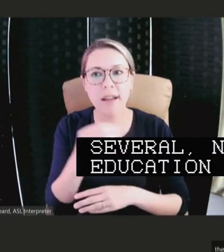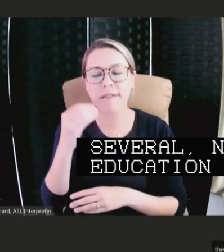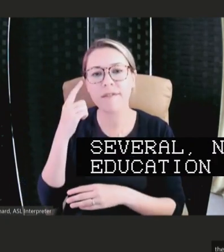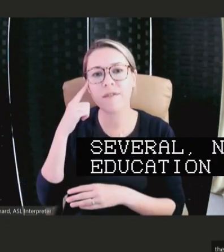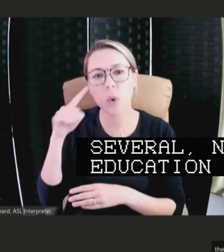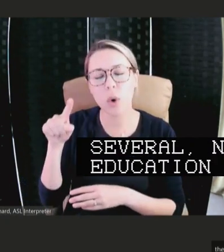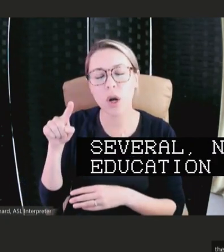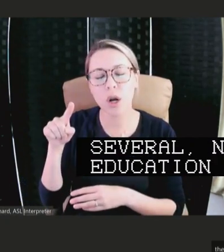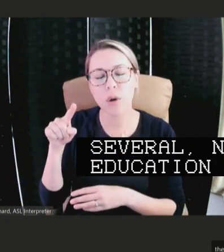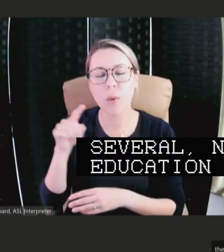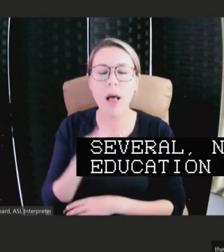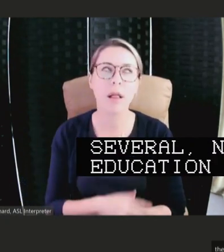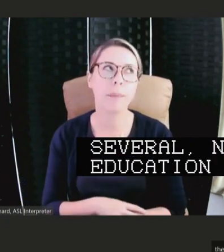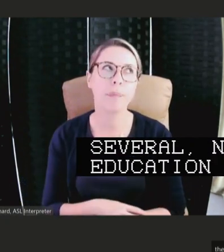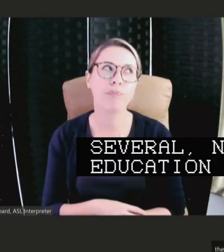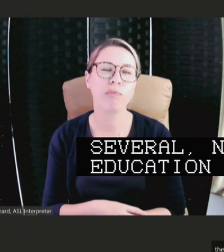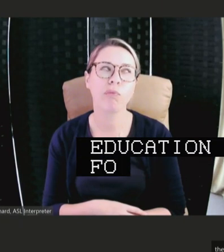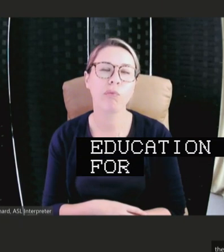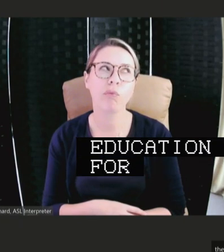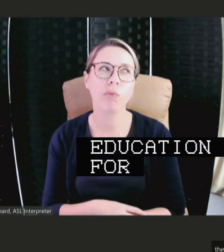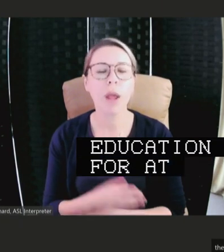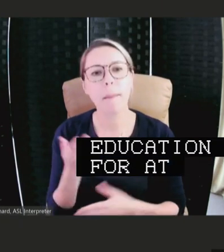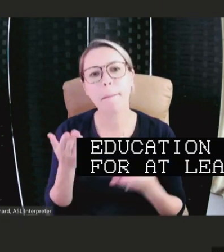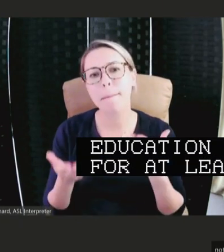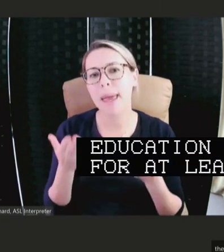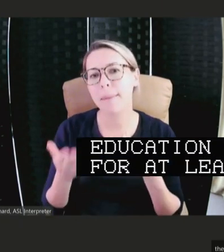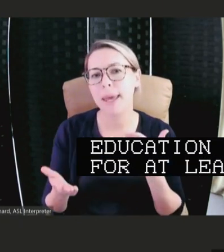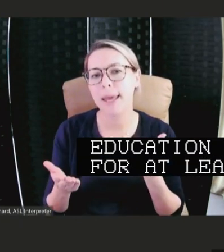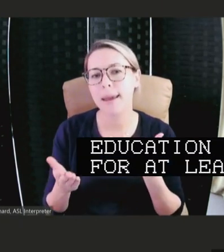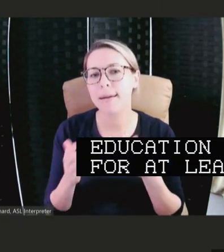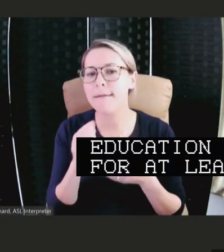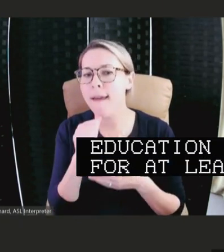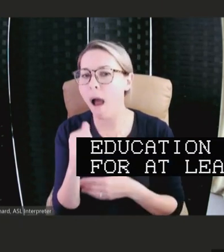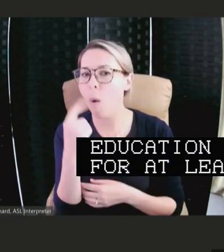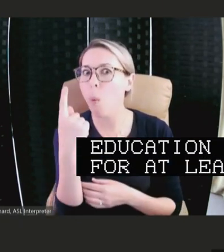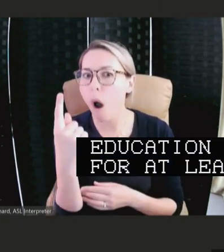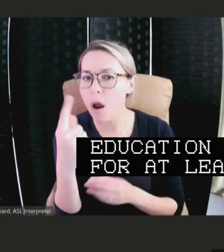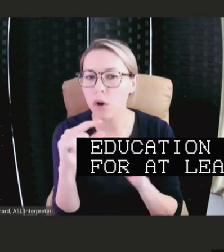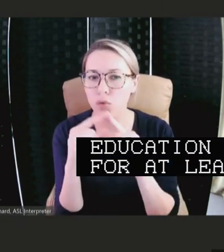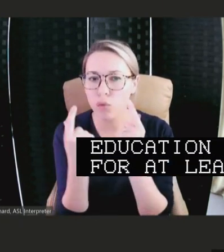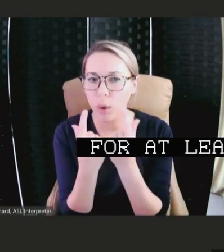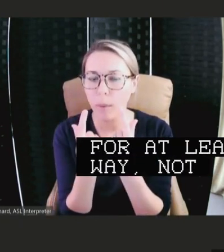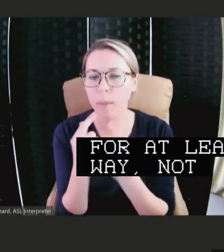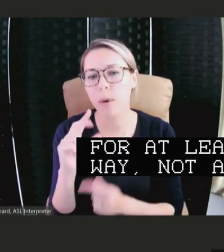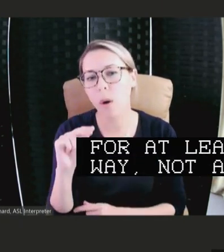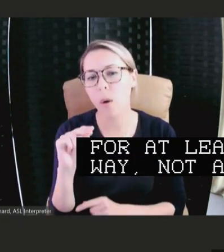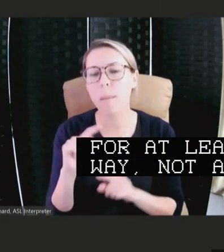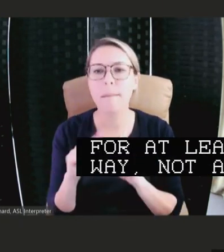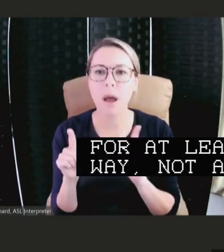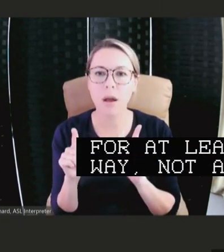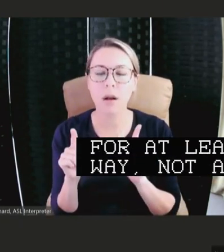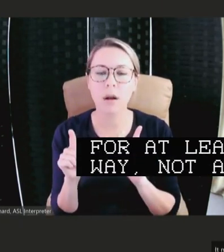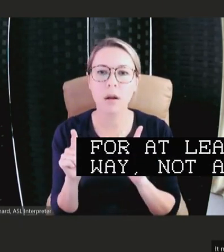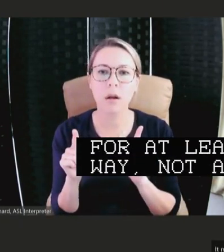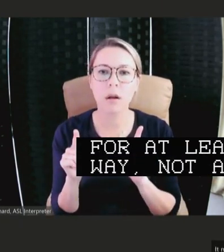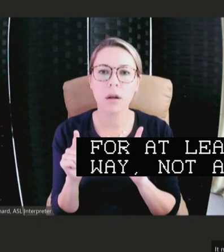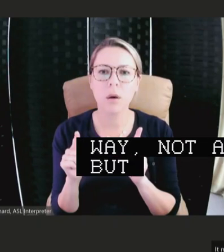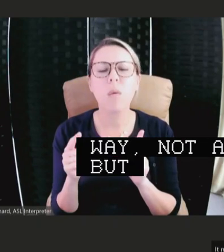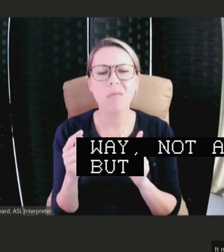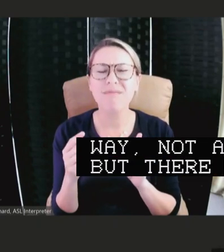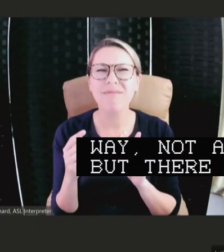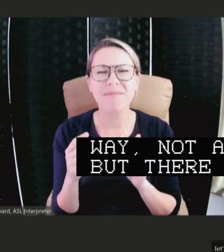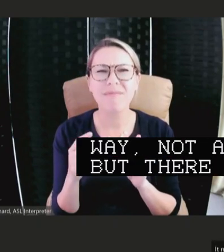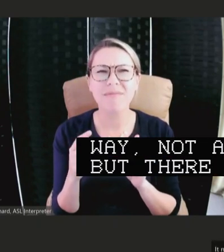least, let me put it this way, it might be not a whole distinct group, but there are such groups, and I